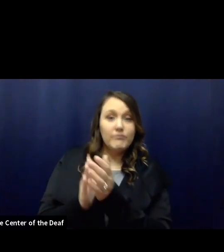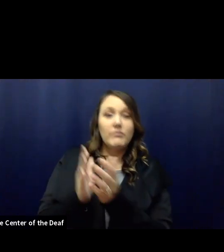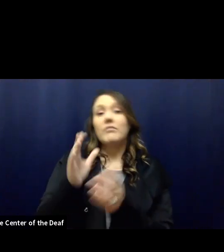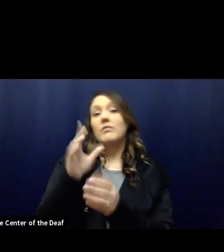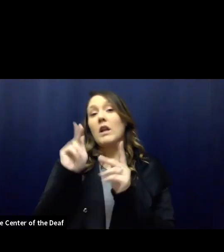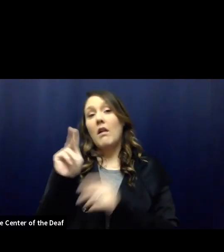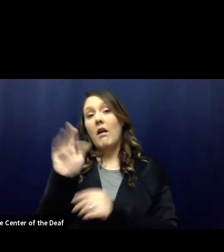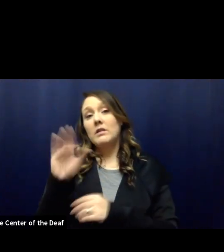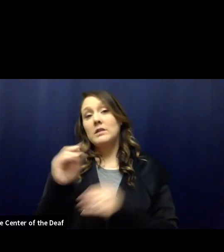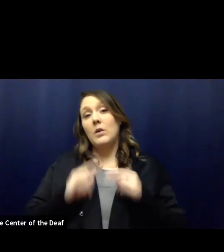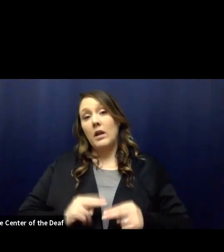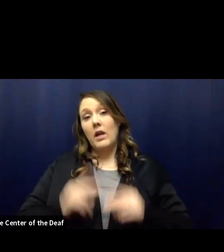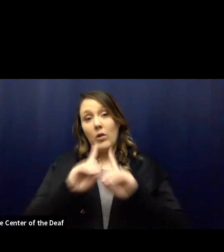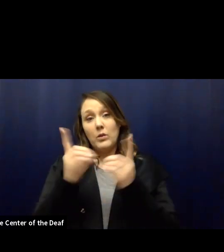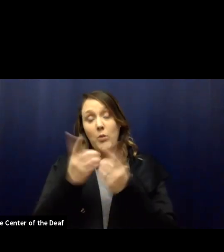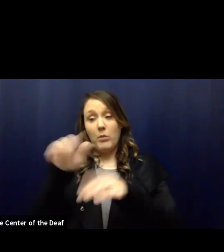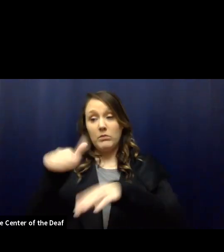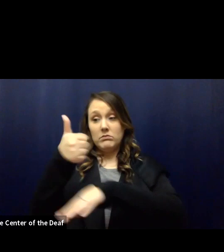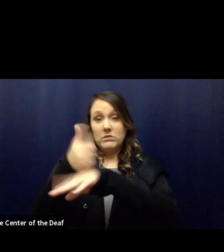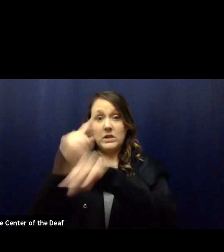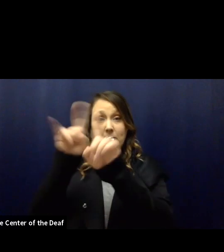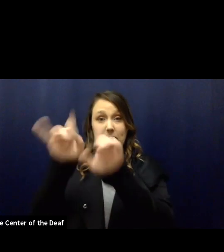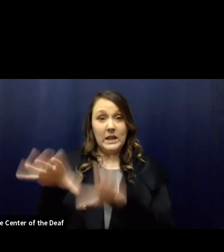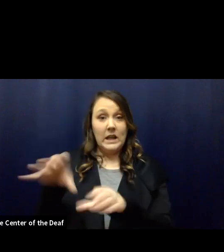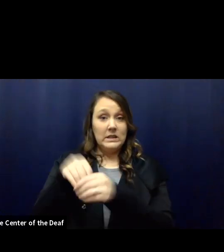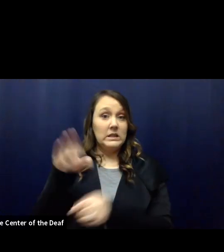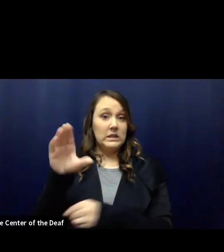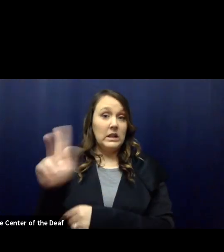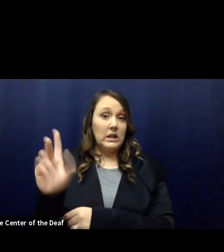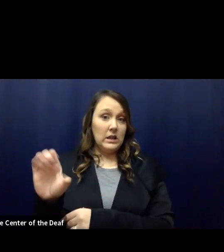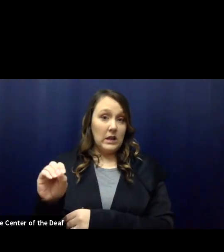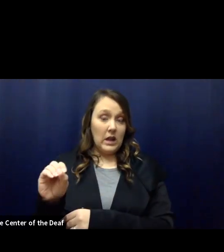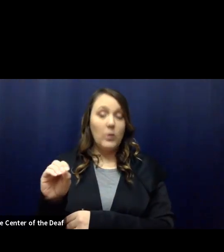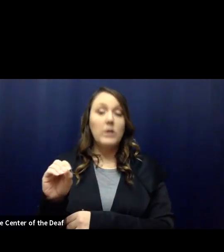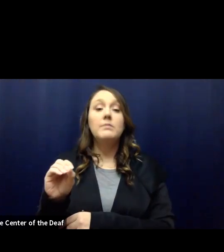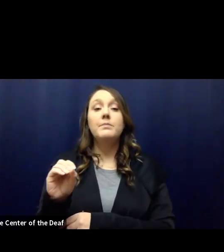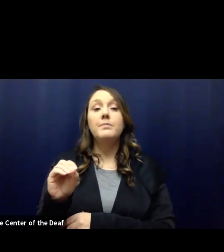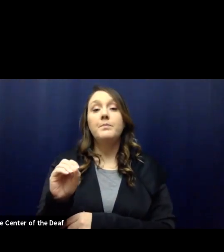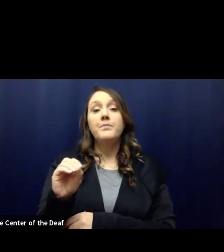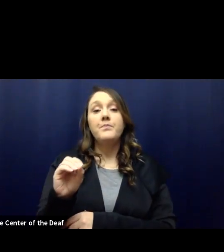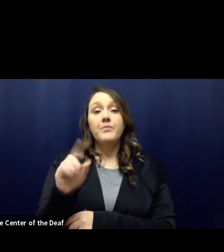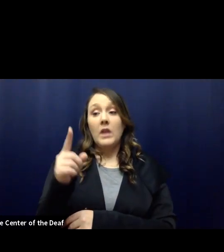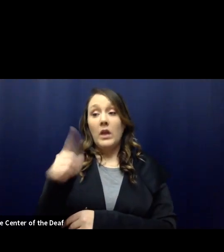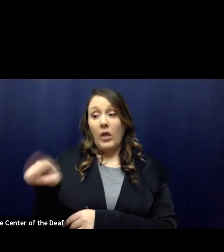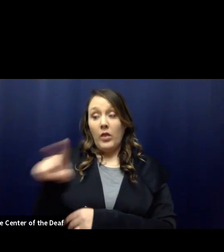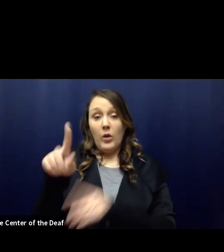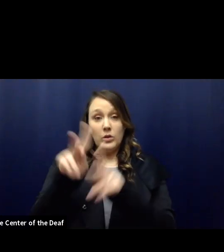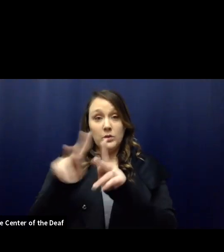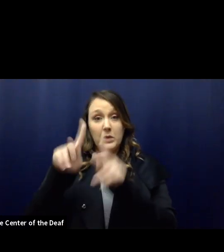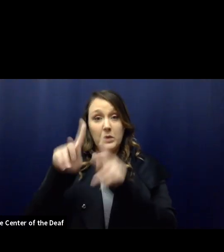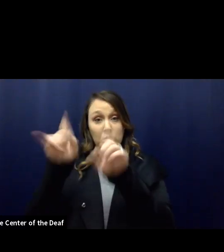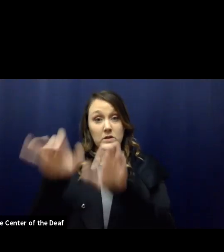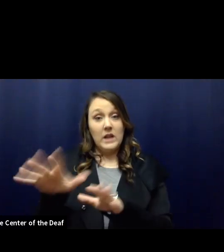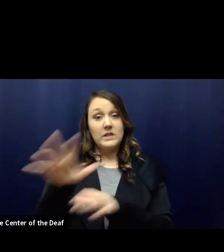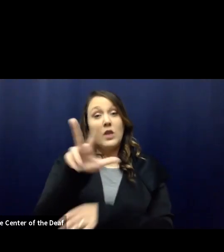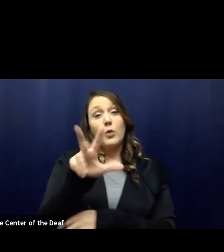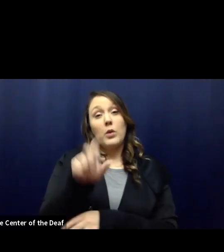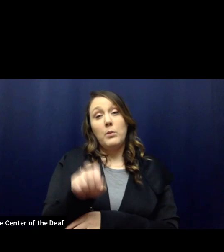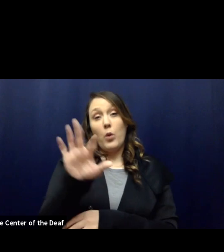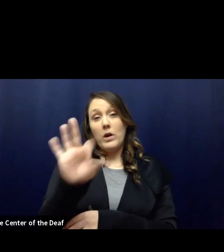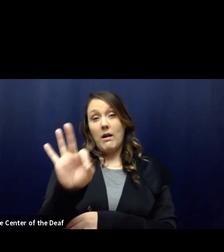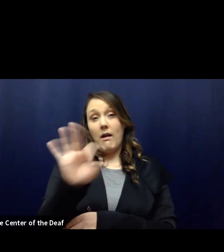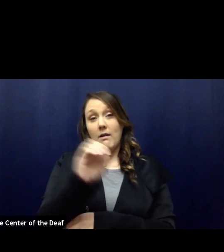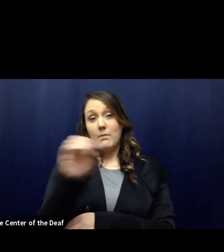lot of that testing that's happening in our county. Of those being tested, we have about a